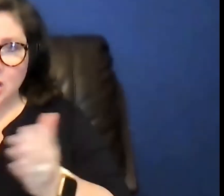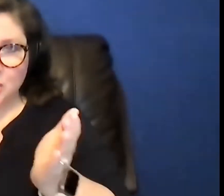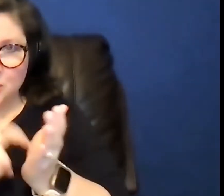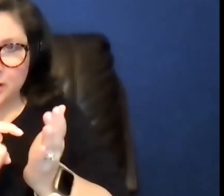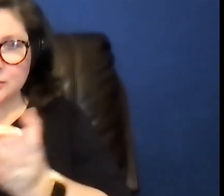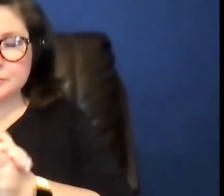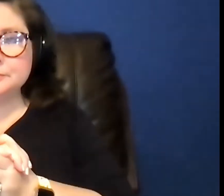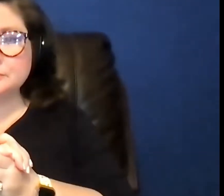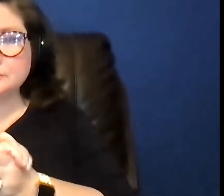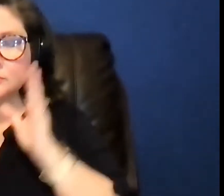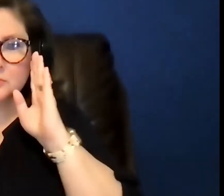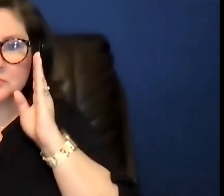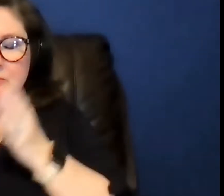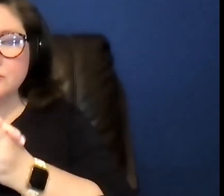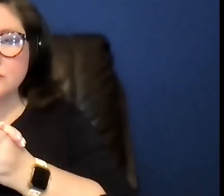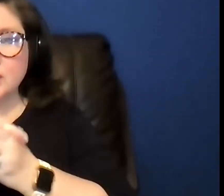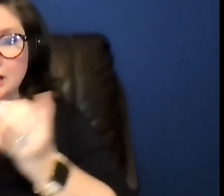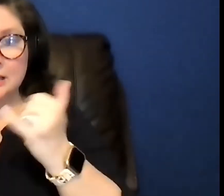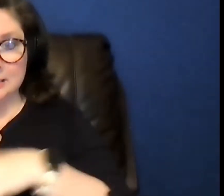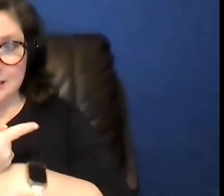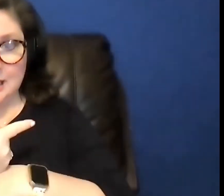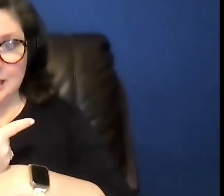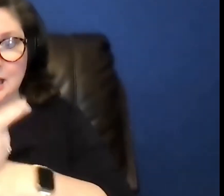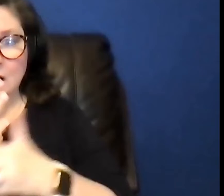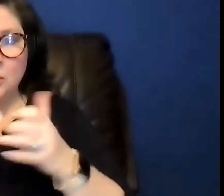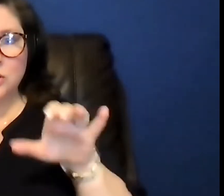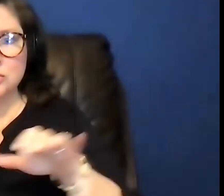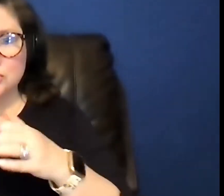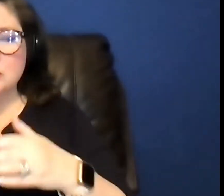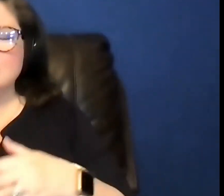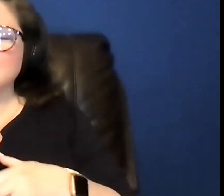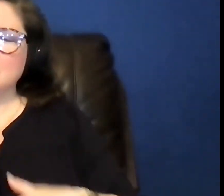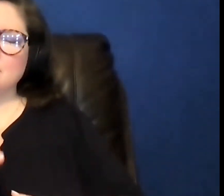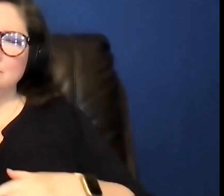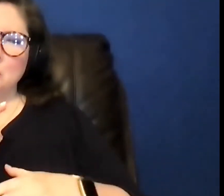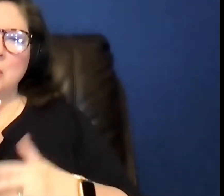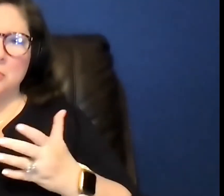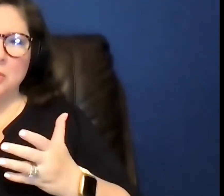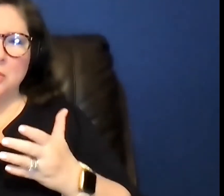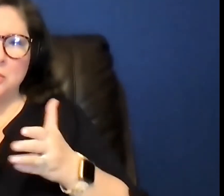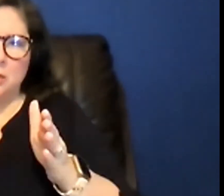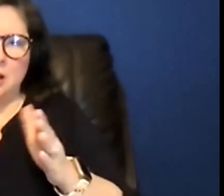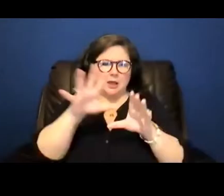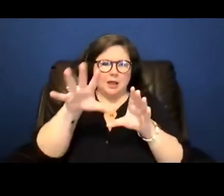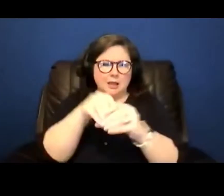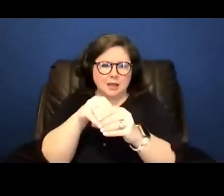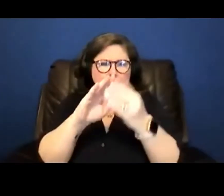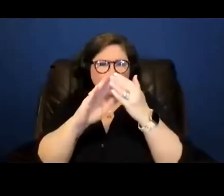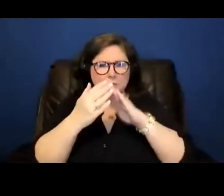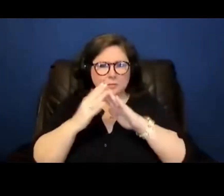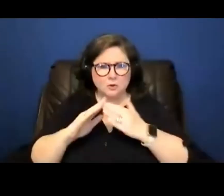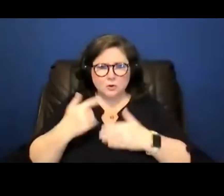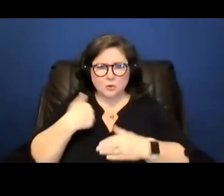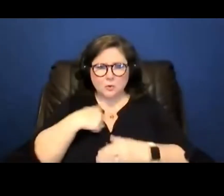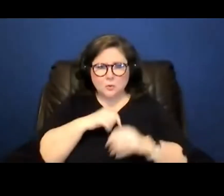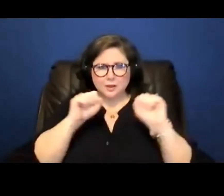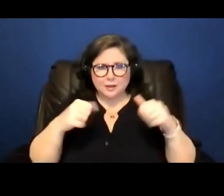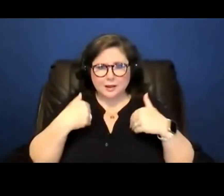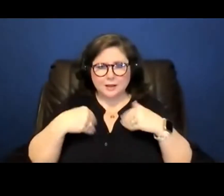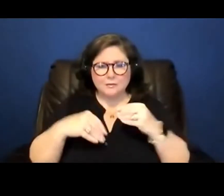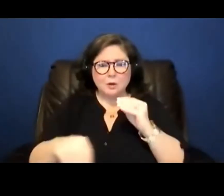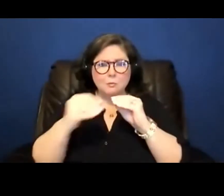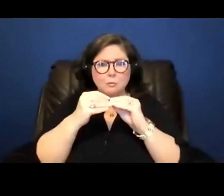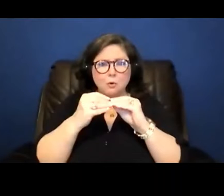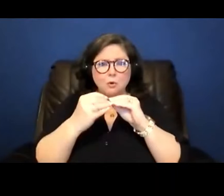today's seminar to do it in a very informal way and engage the community so that we can have a more